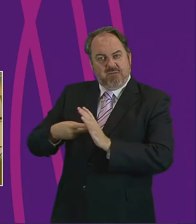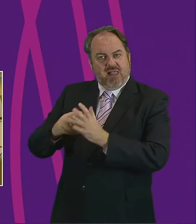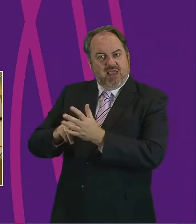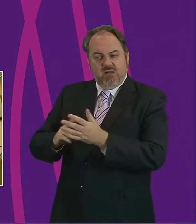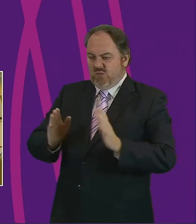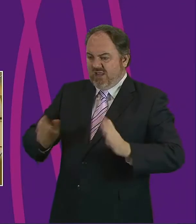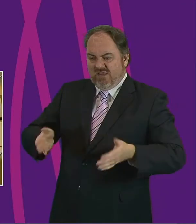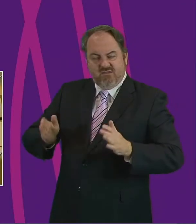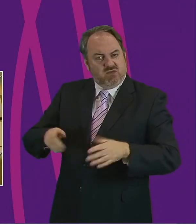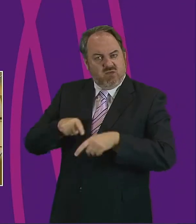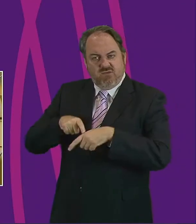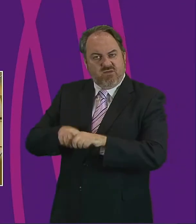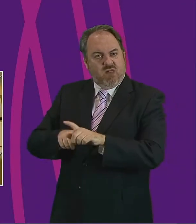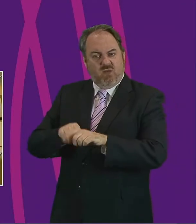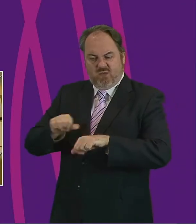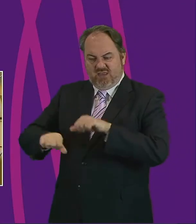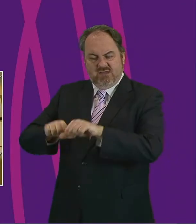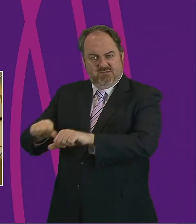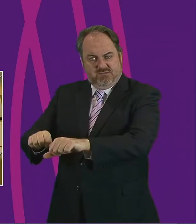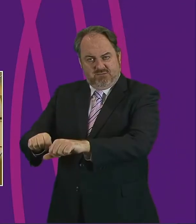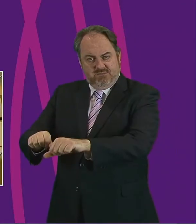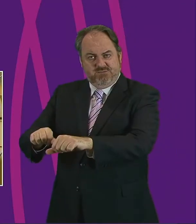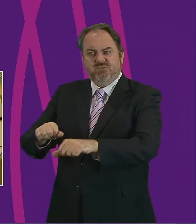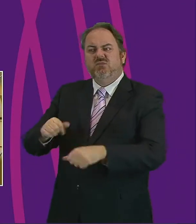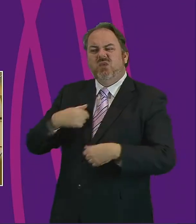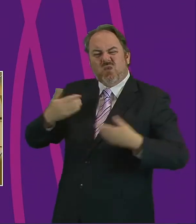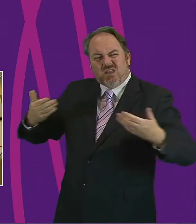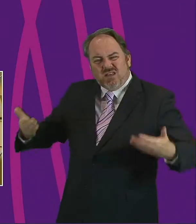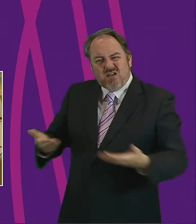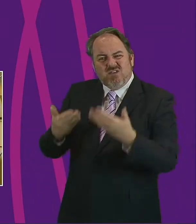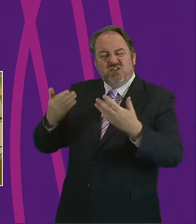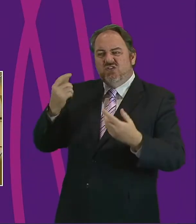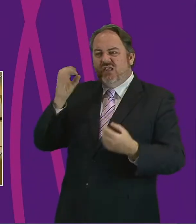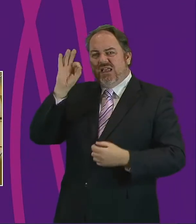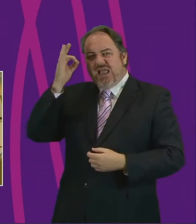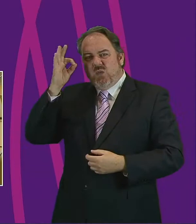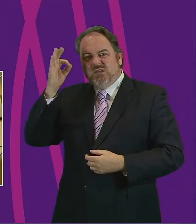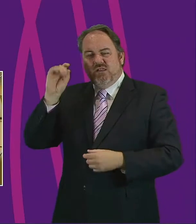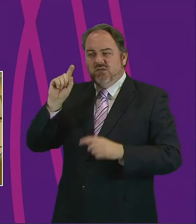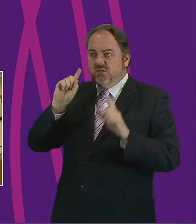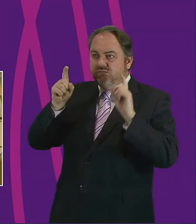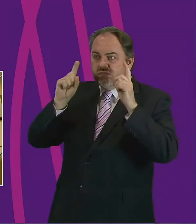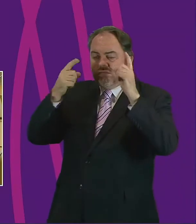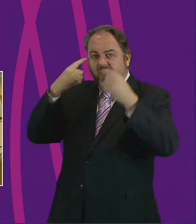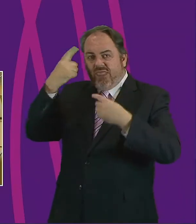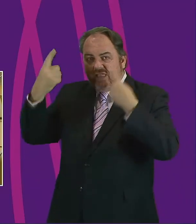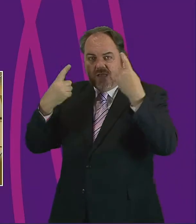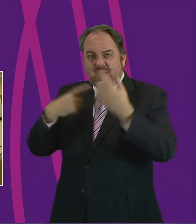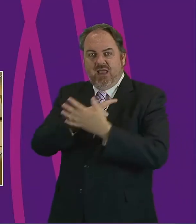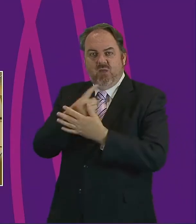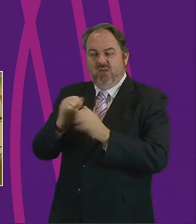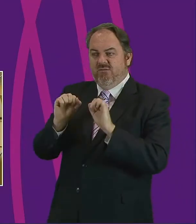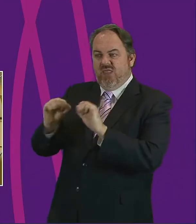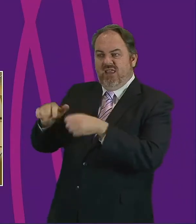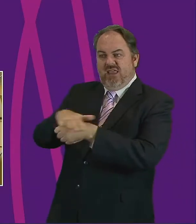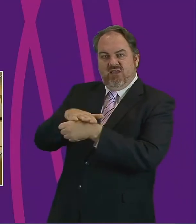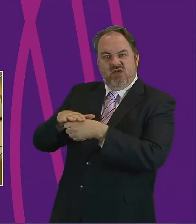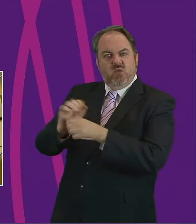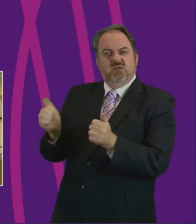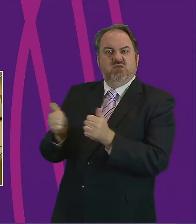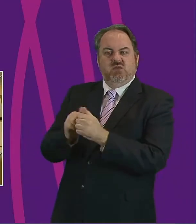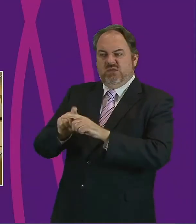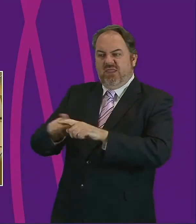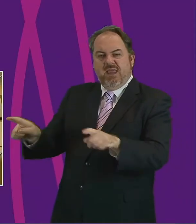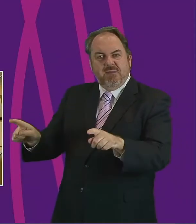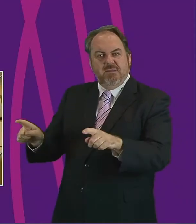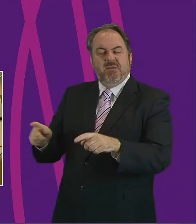think everybody does, councils to be creative and innovative in how they use the resources they have. We will look at additional teaching